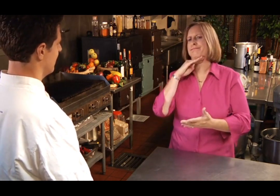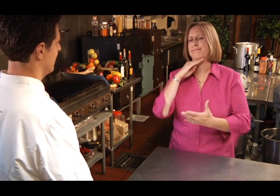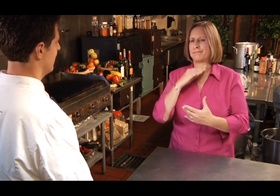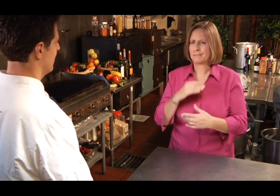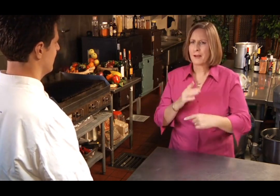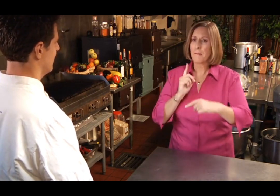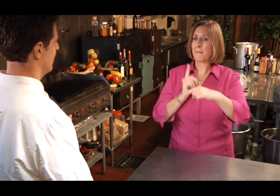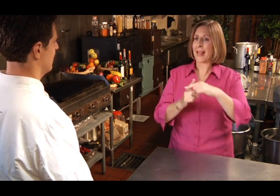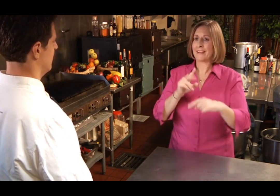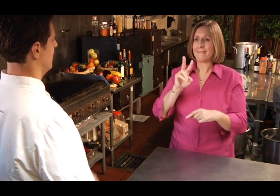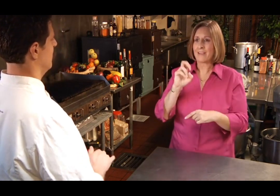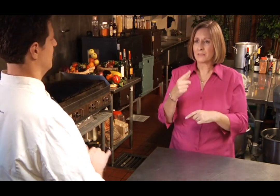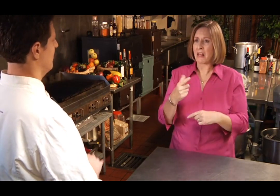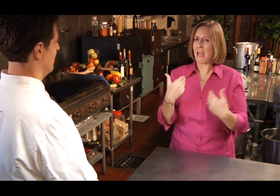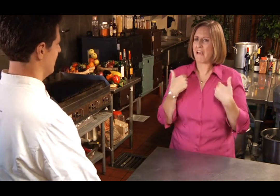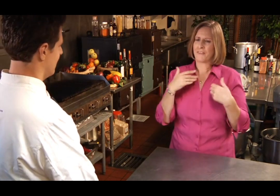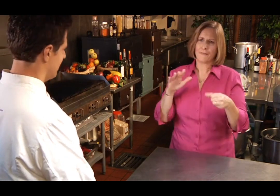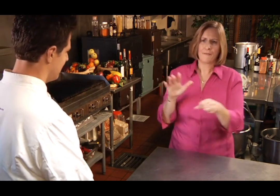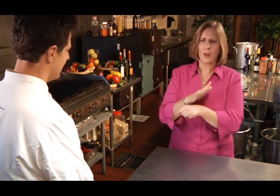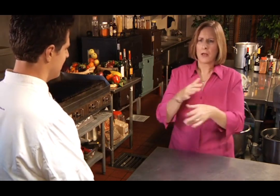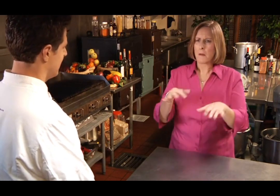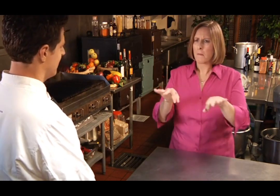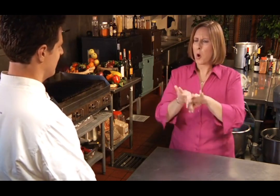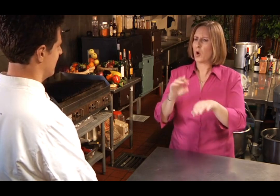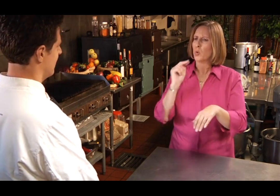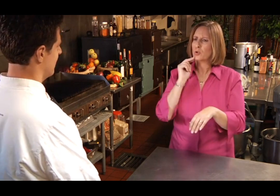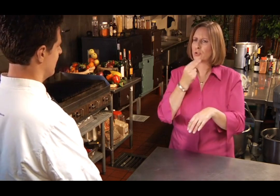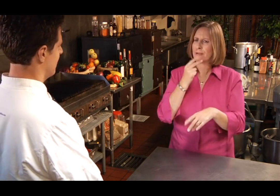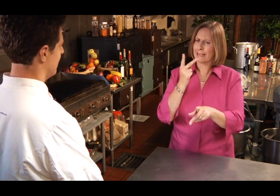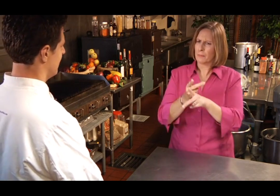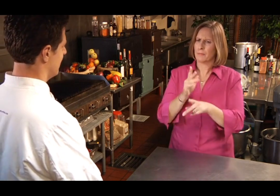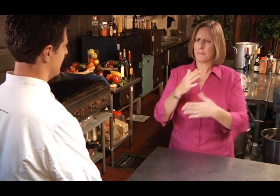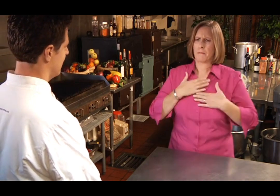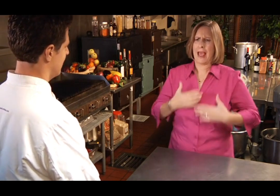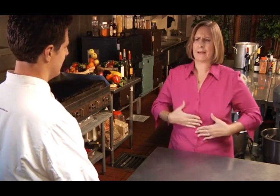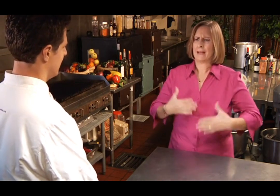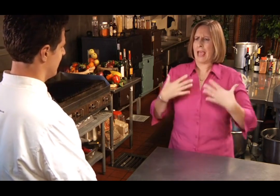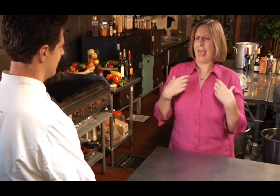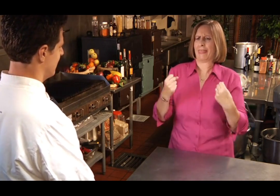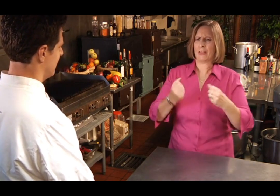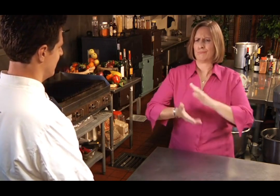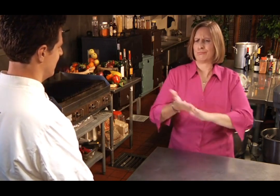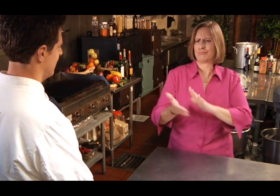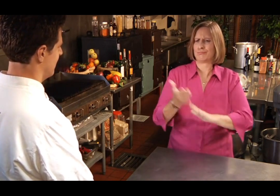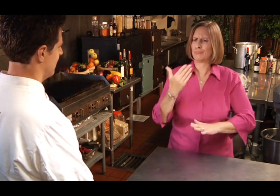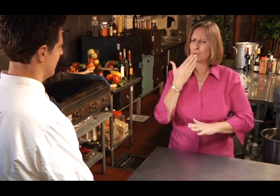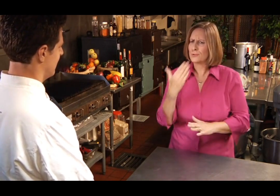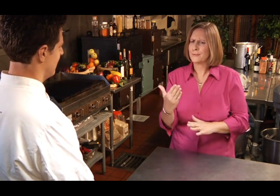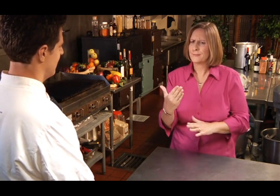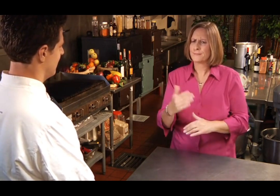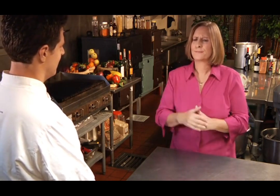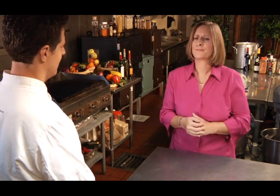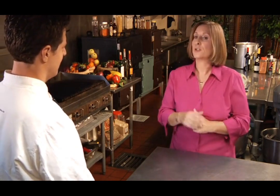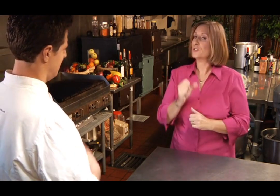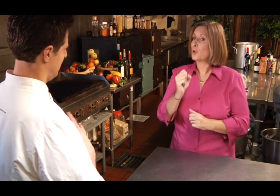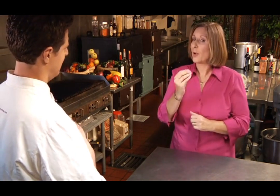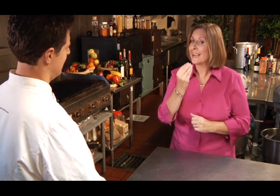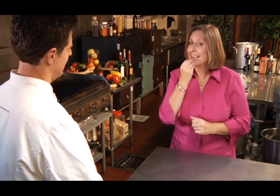full. Even more important, vegetables are loaded with important nutrients to keep your body healthy and functioning well. So